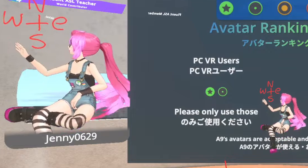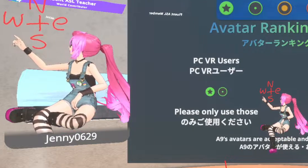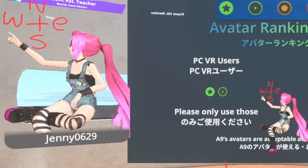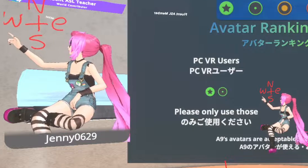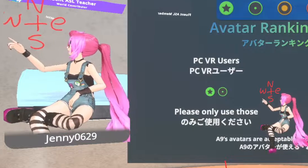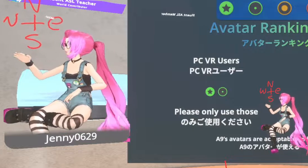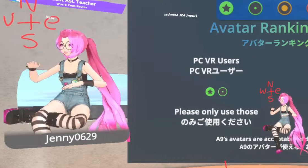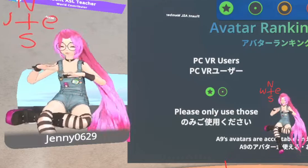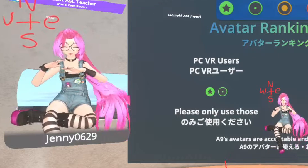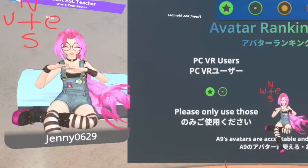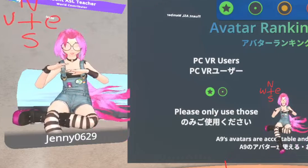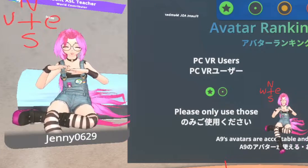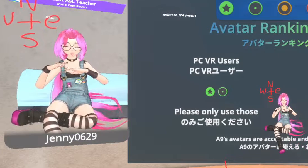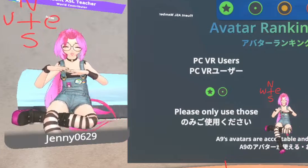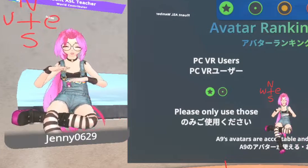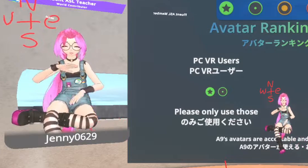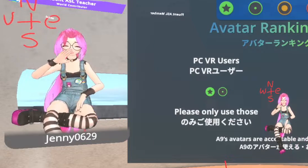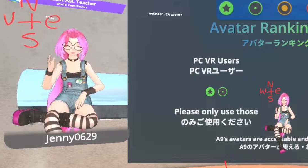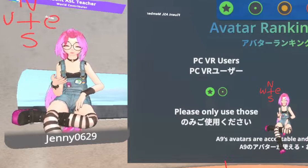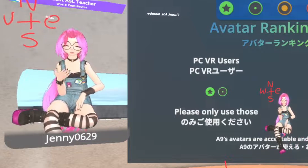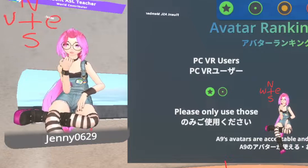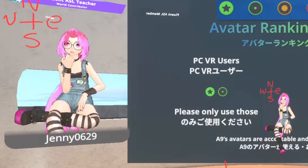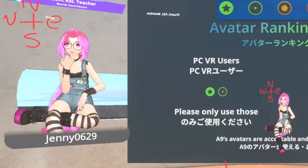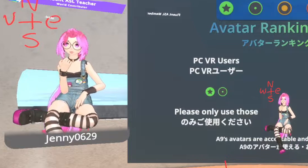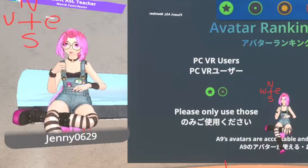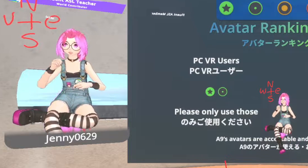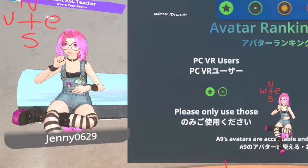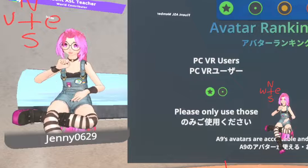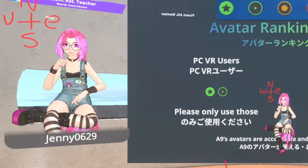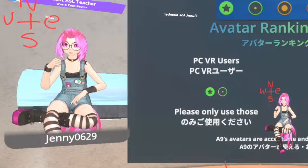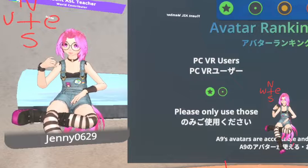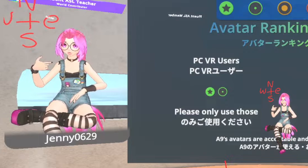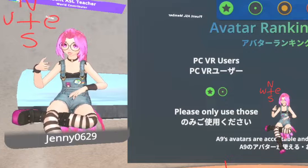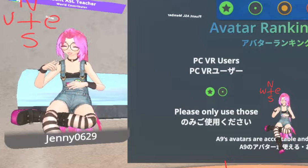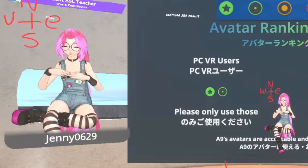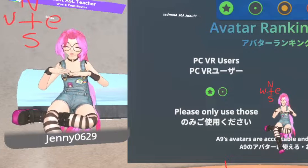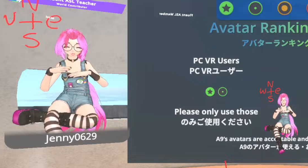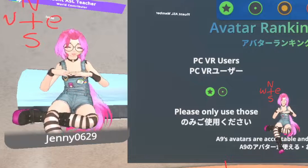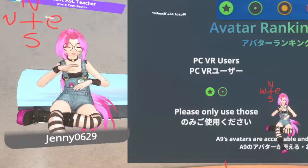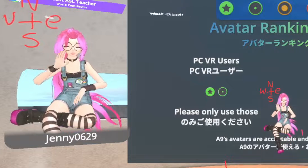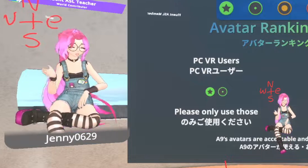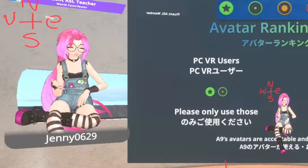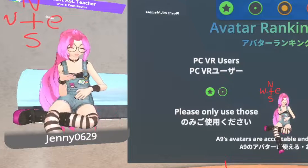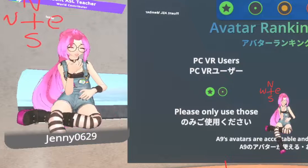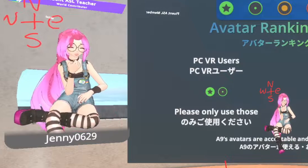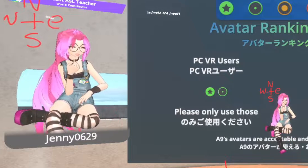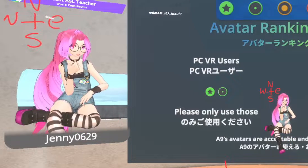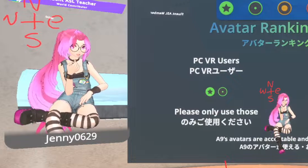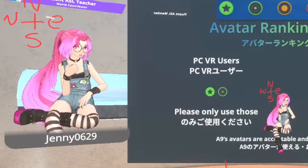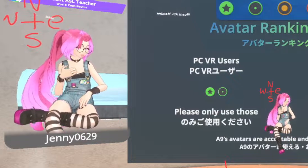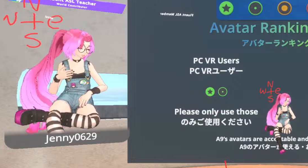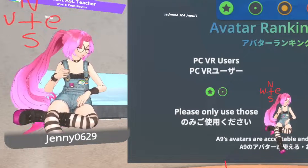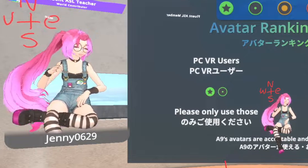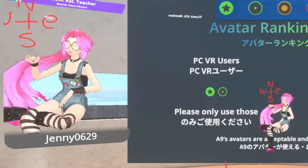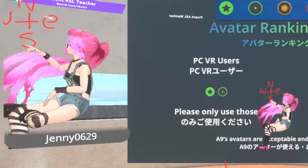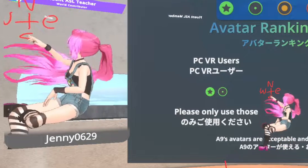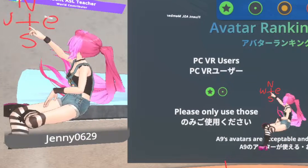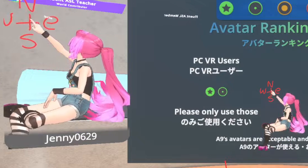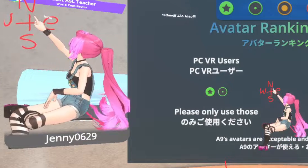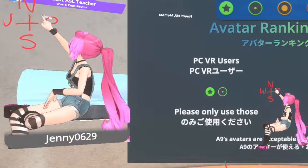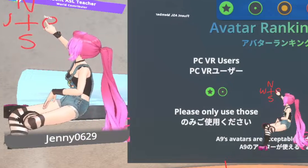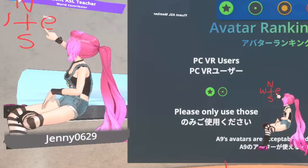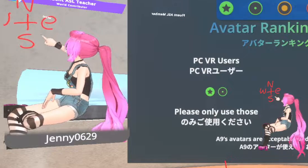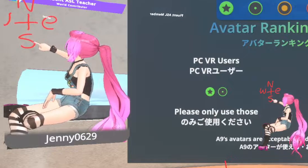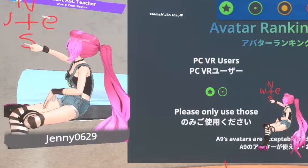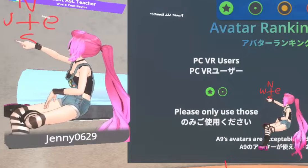soggy, and W is for waffles. Never eat soggy waffles. You never want to eat that, okay? And then